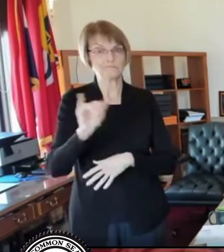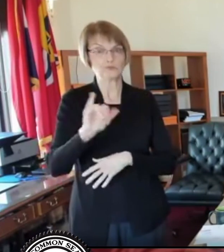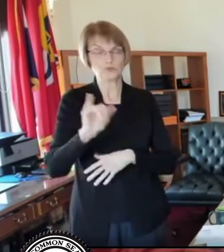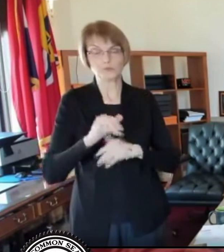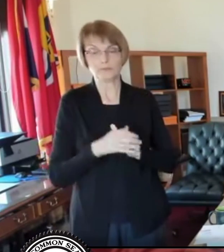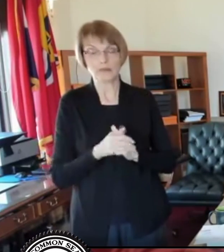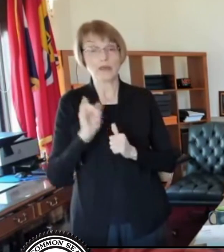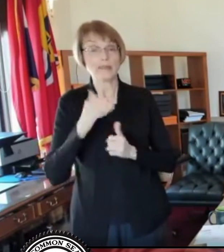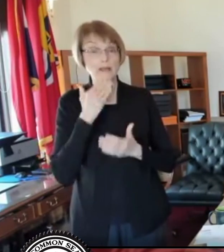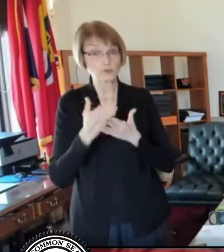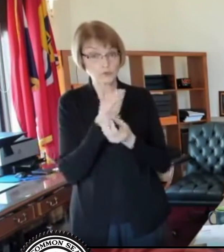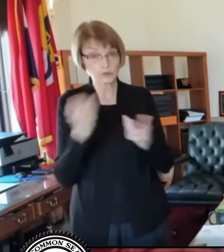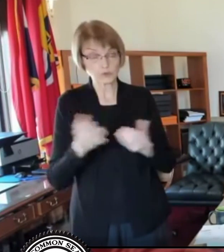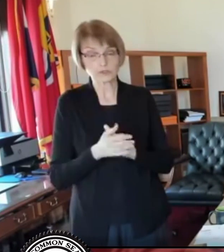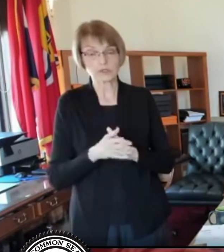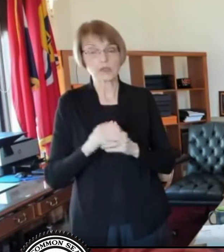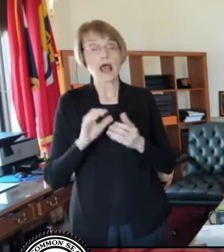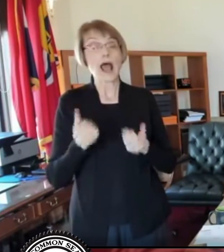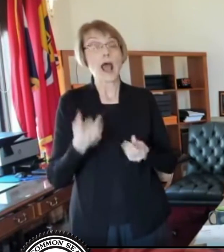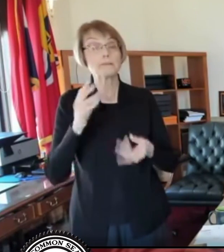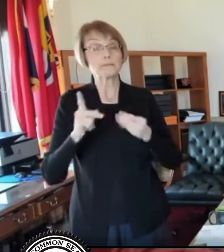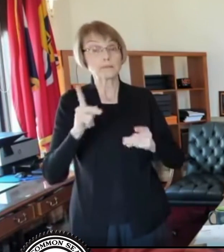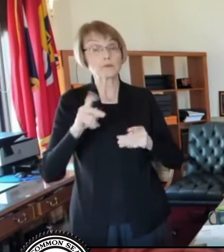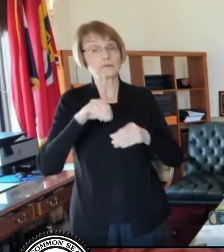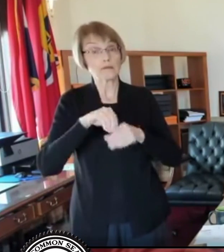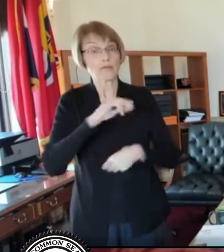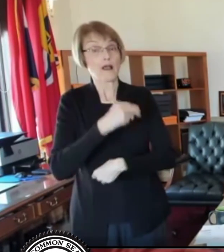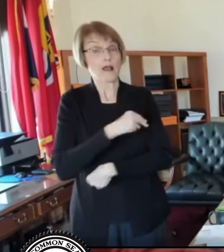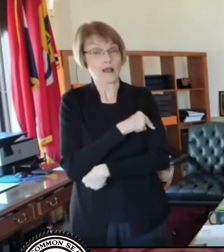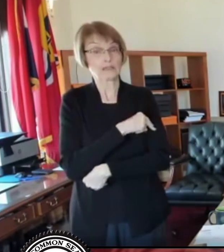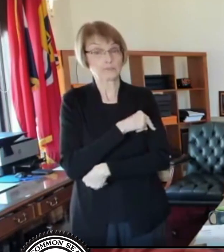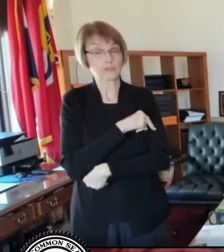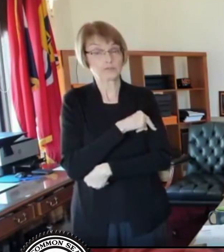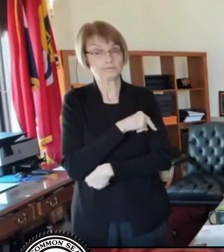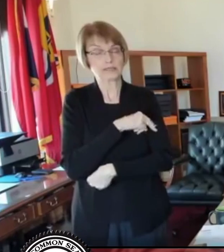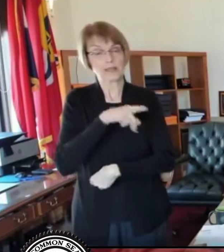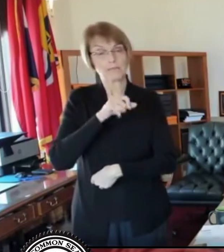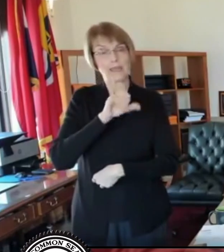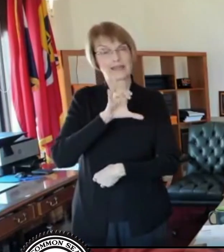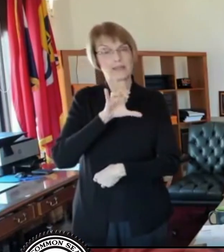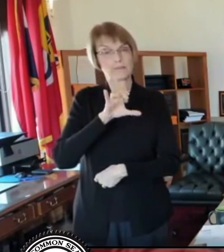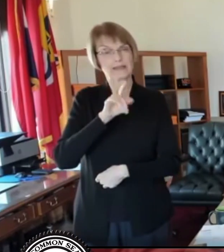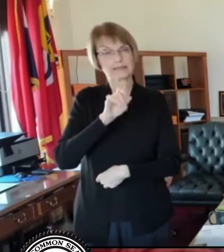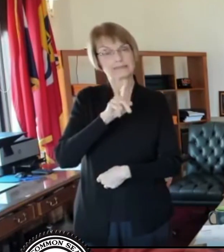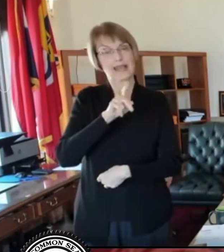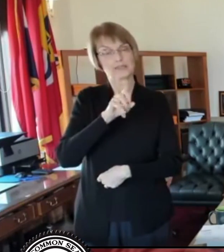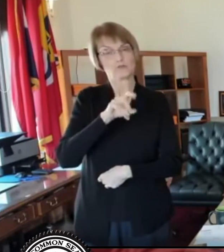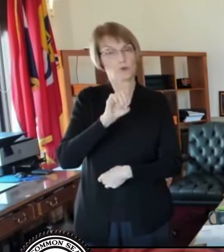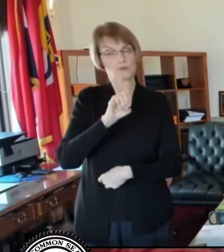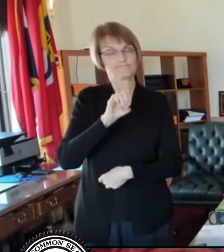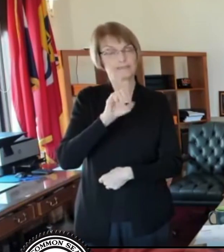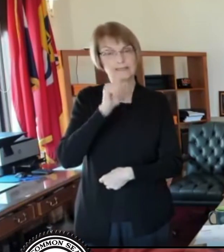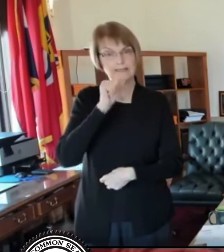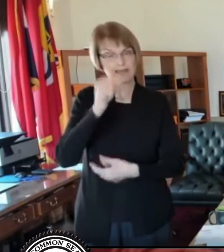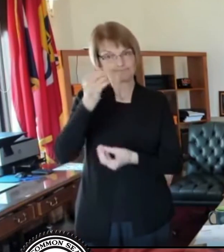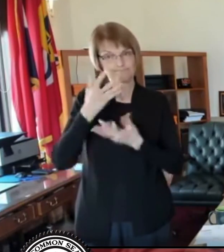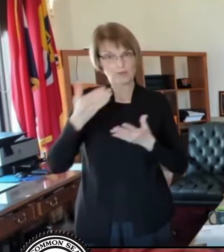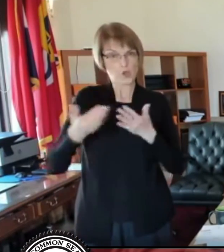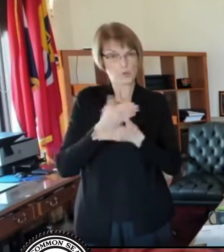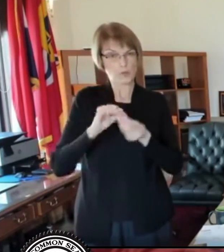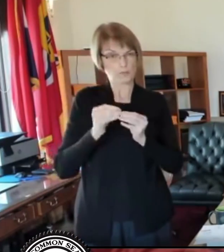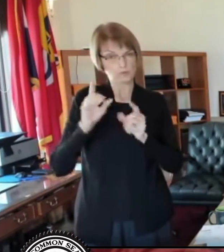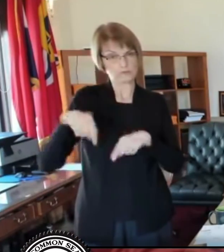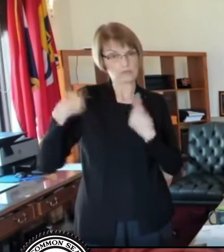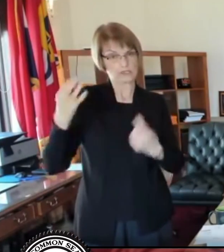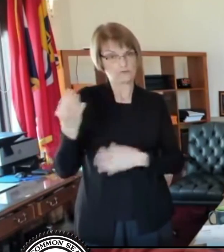that's good. Number of people in the hospital, those numbers, the Pandemic Task Force has not updated those numbers yet since Friday,